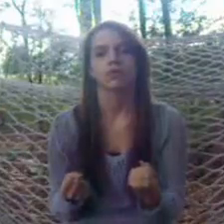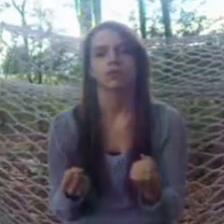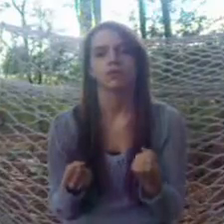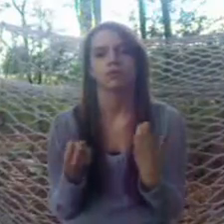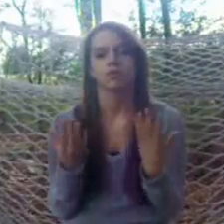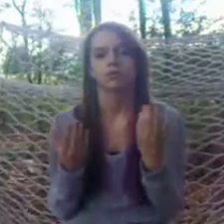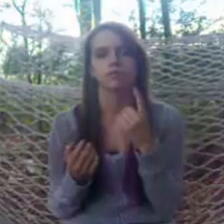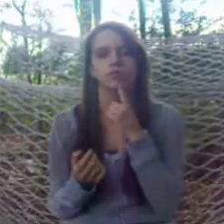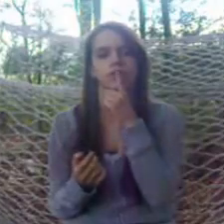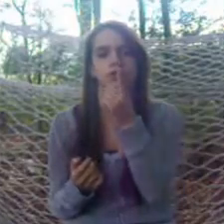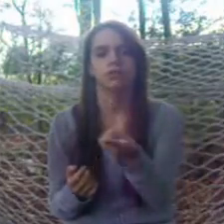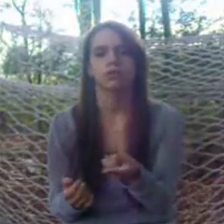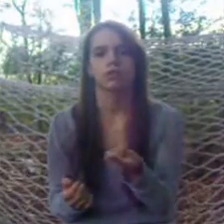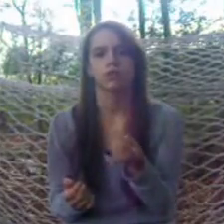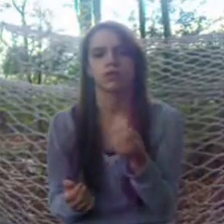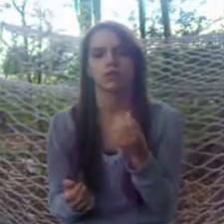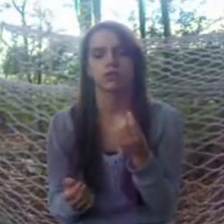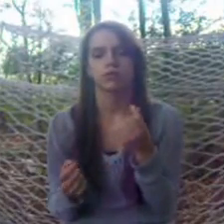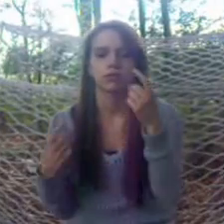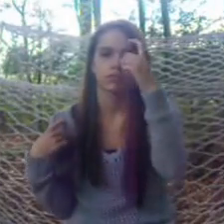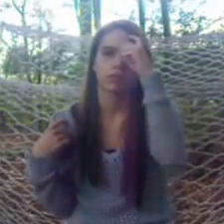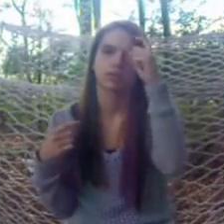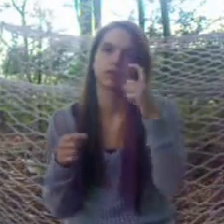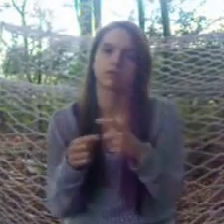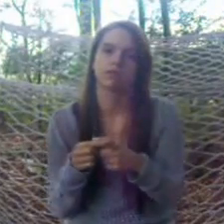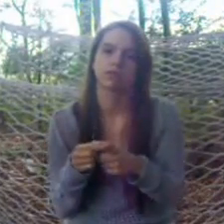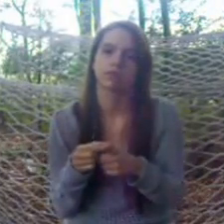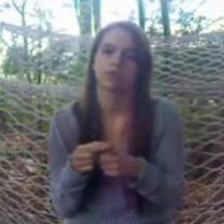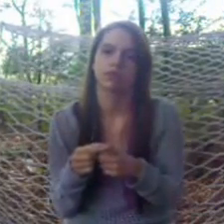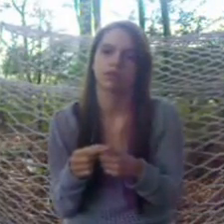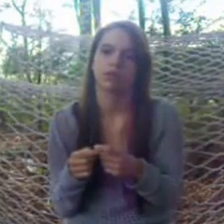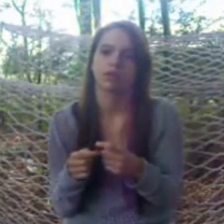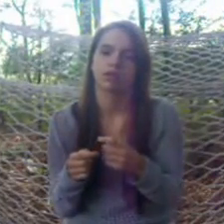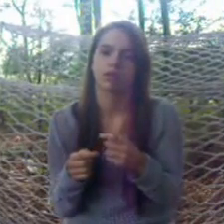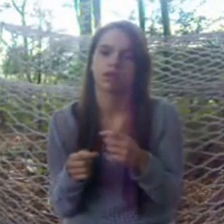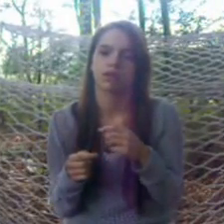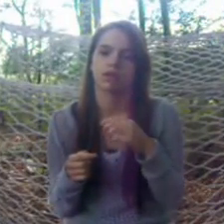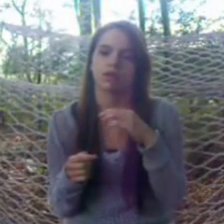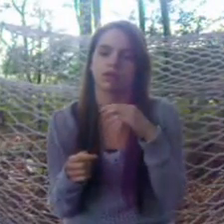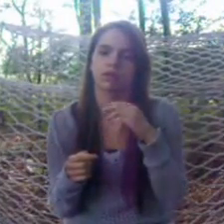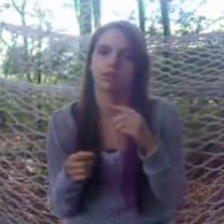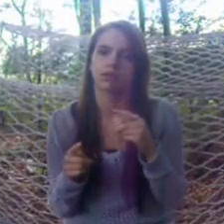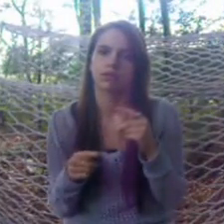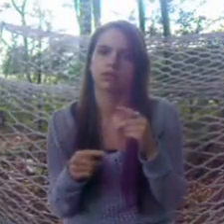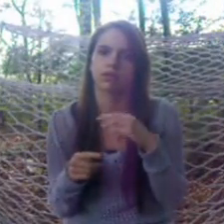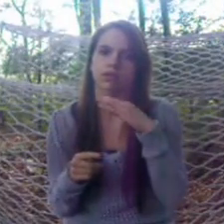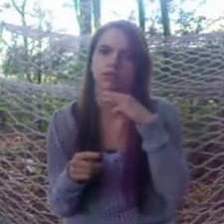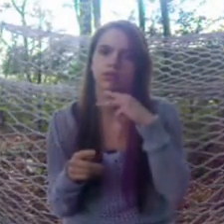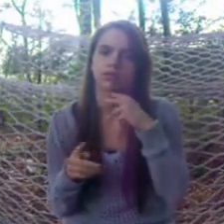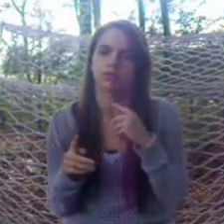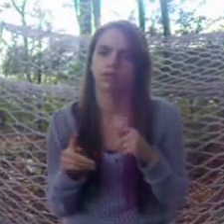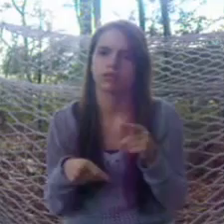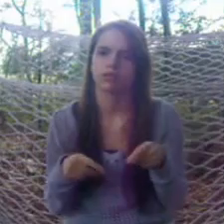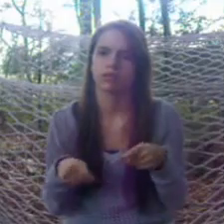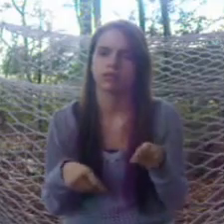your How much is so much question Epic of